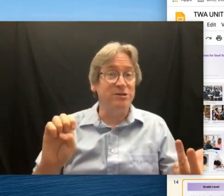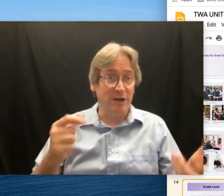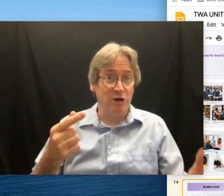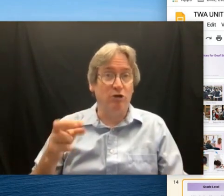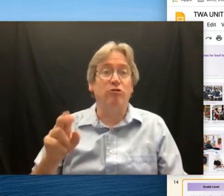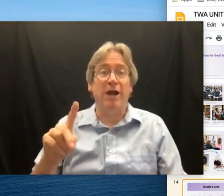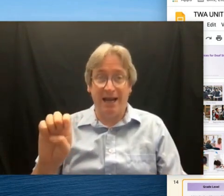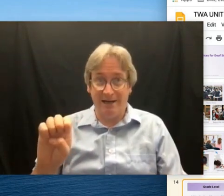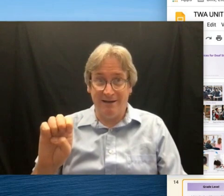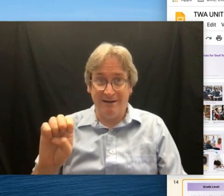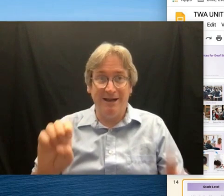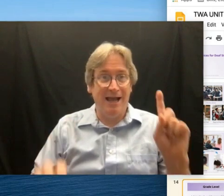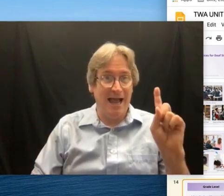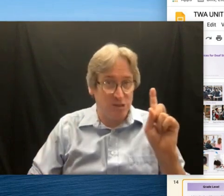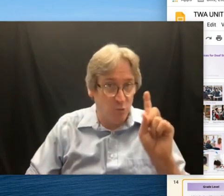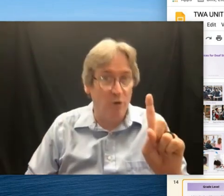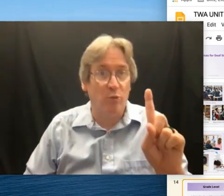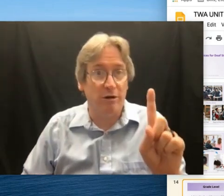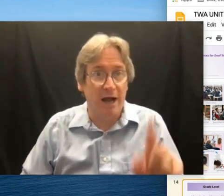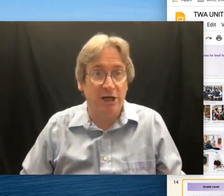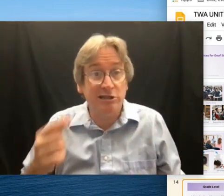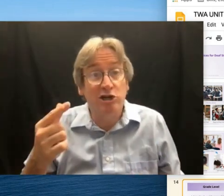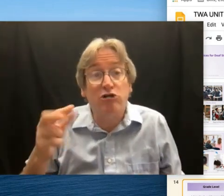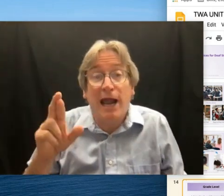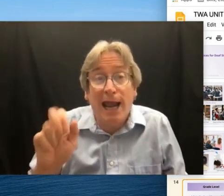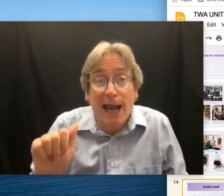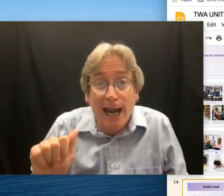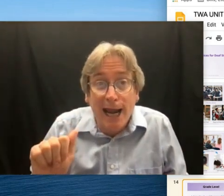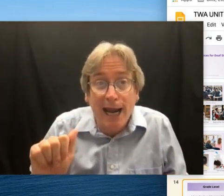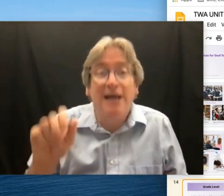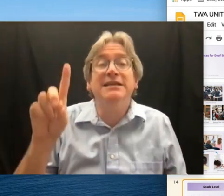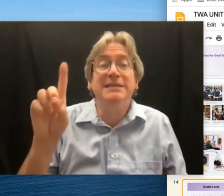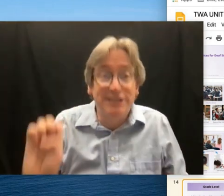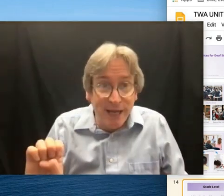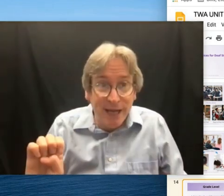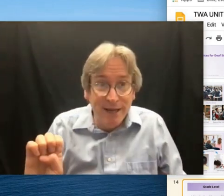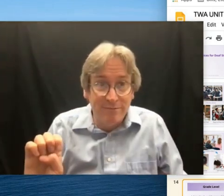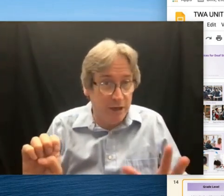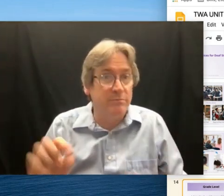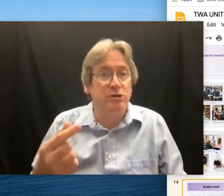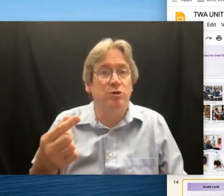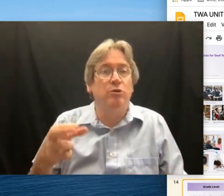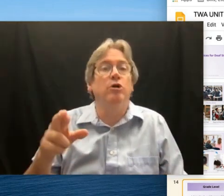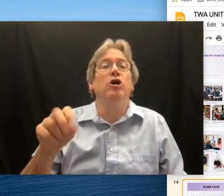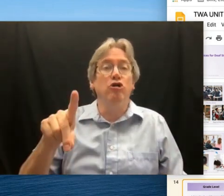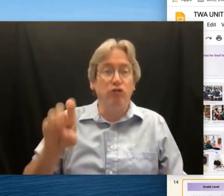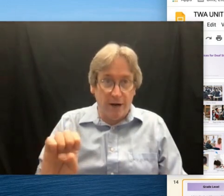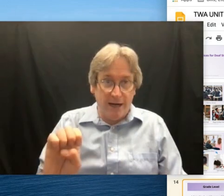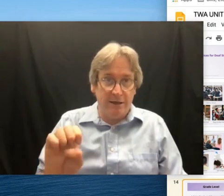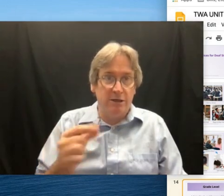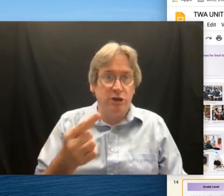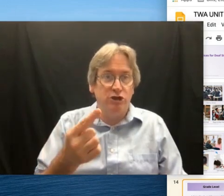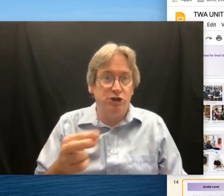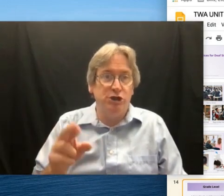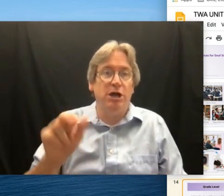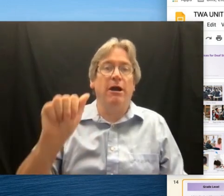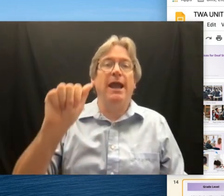comfortable fingerspelling grade as one word, not grade, right? So